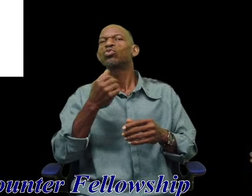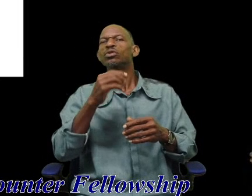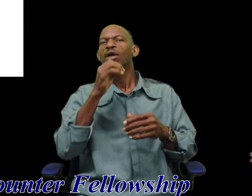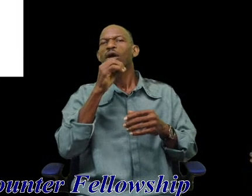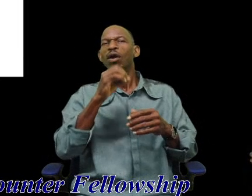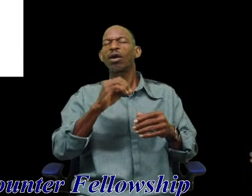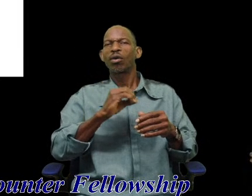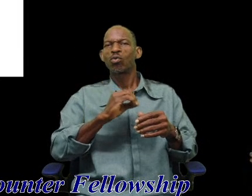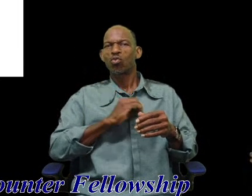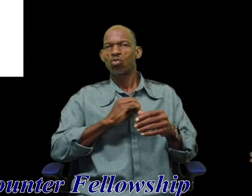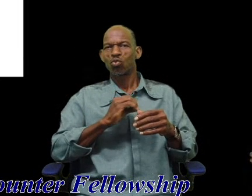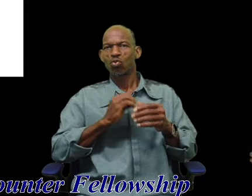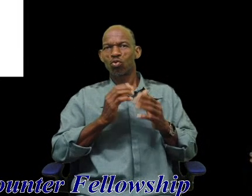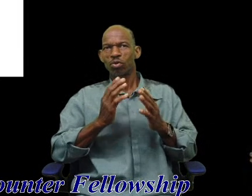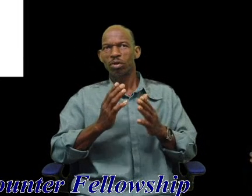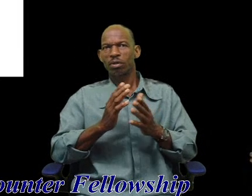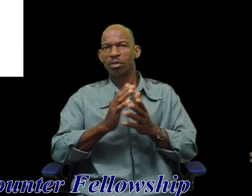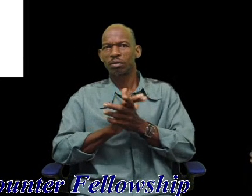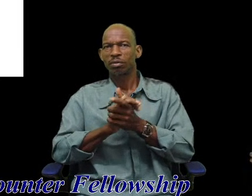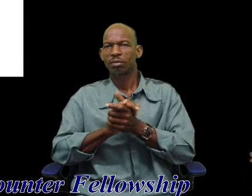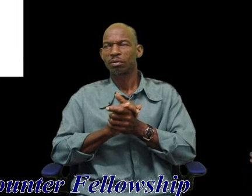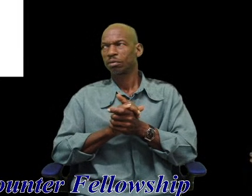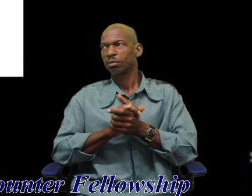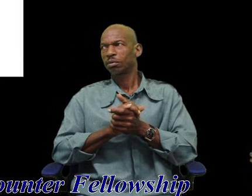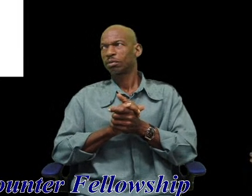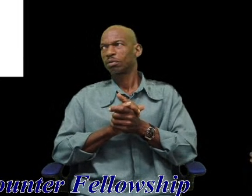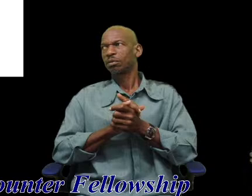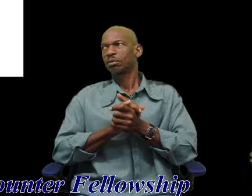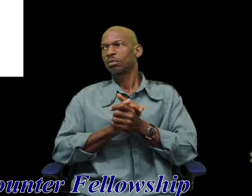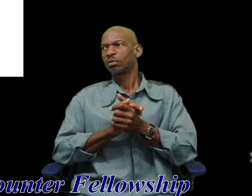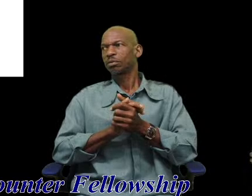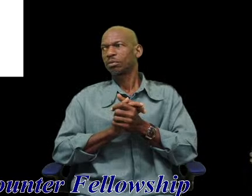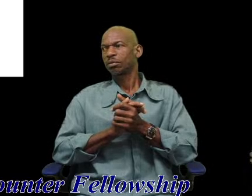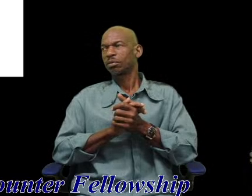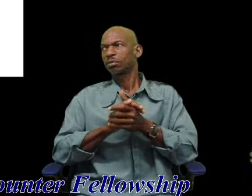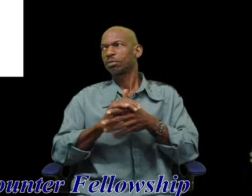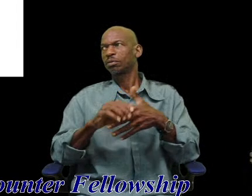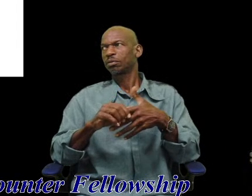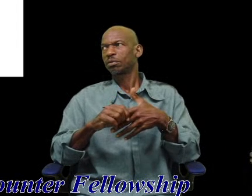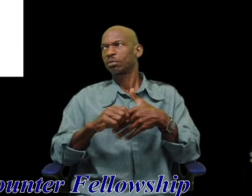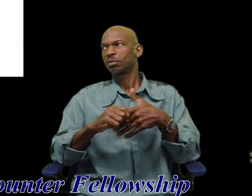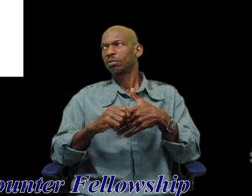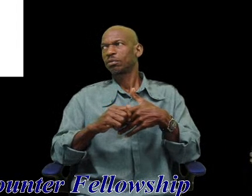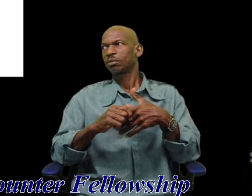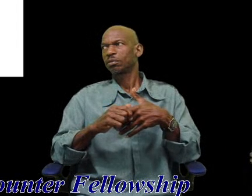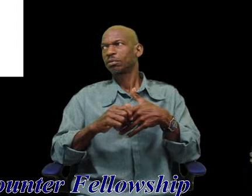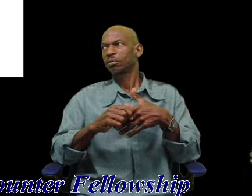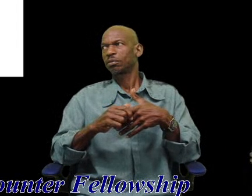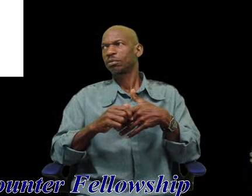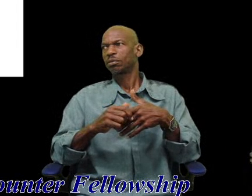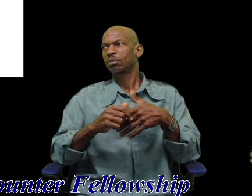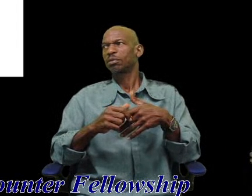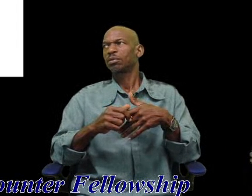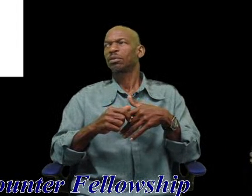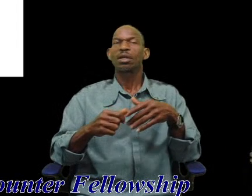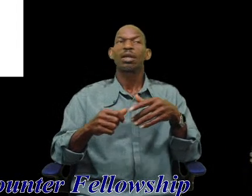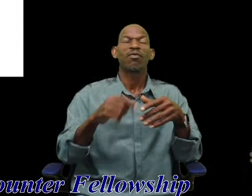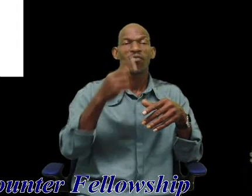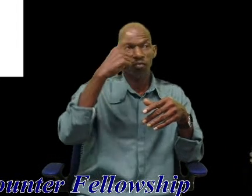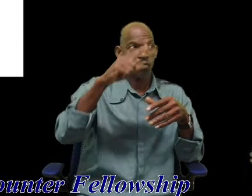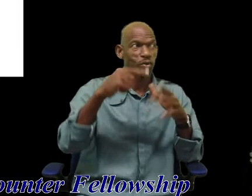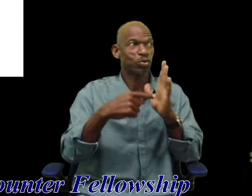we use the apostrophe with. These are the owners. All of these are